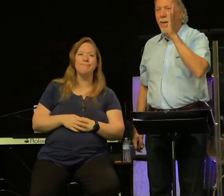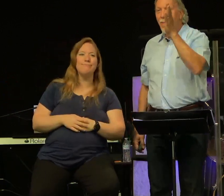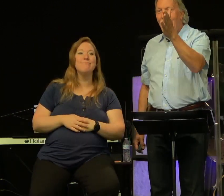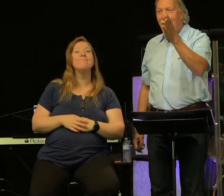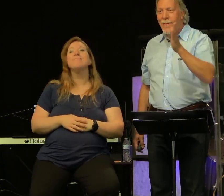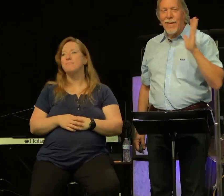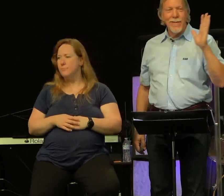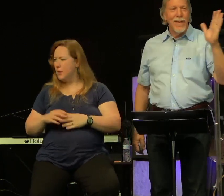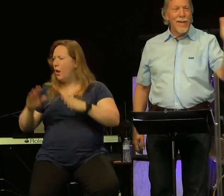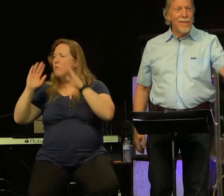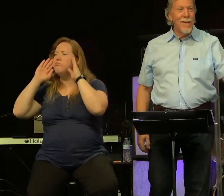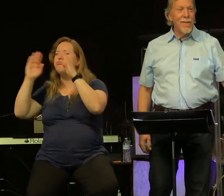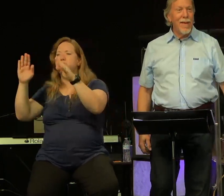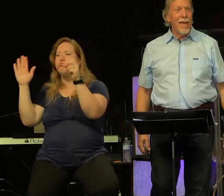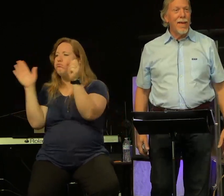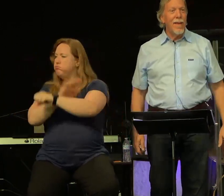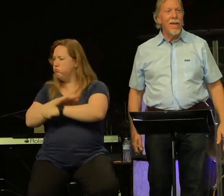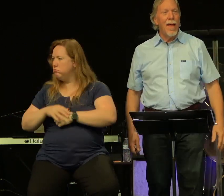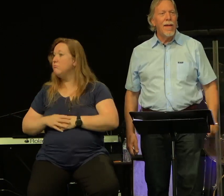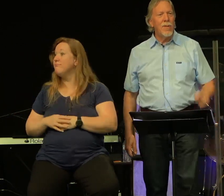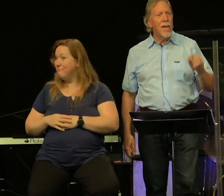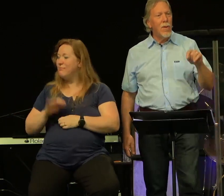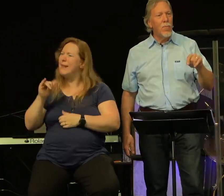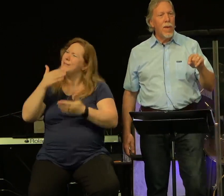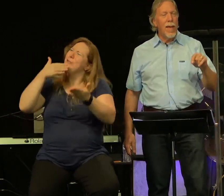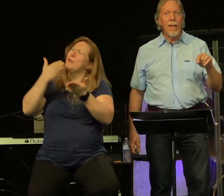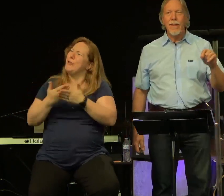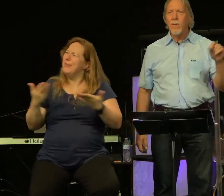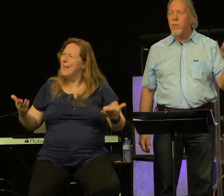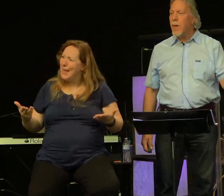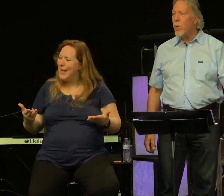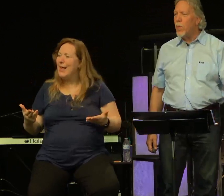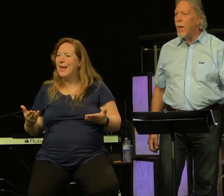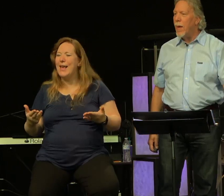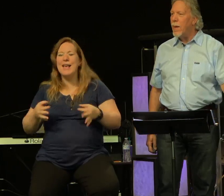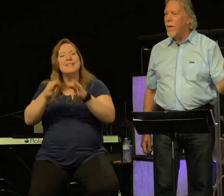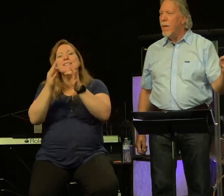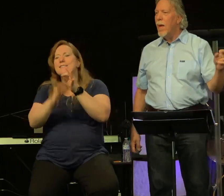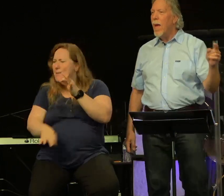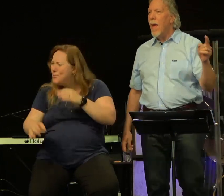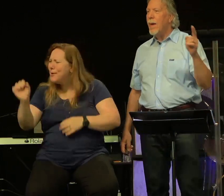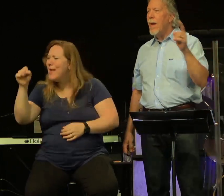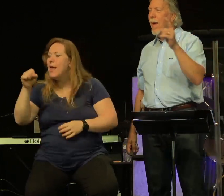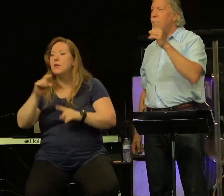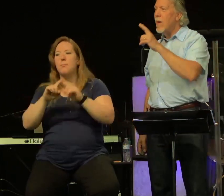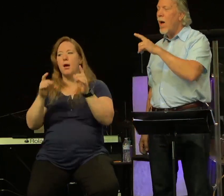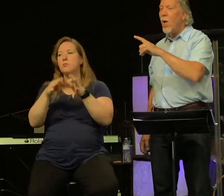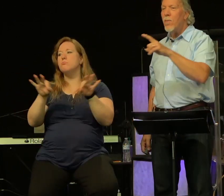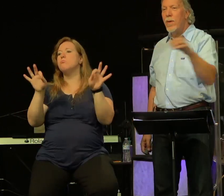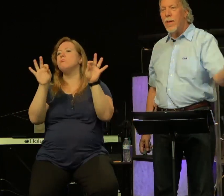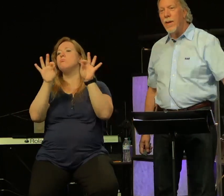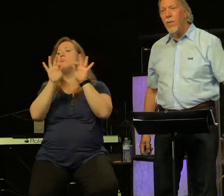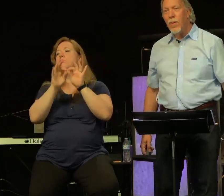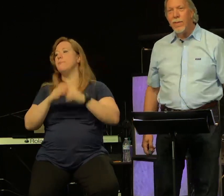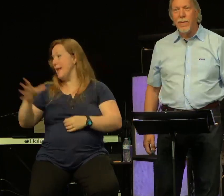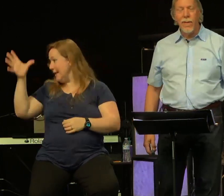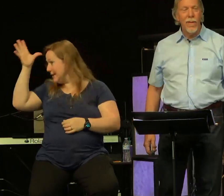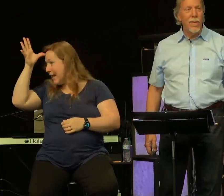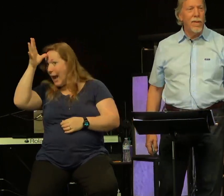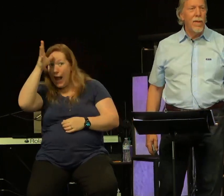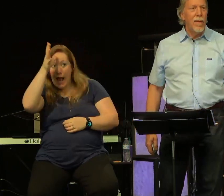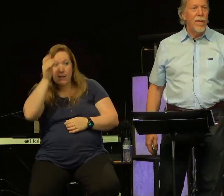Mm-hmm. Undivided attention. That's a good thing. It's a little thing. It's a simple thing. And dads, all of us can do